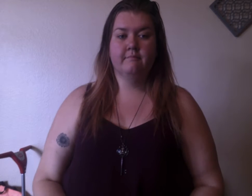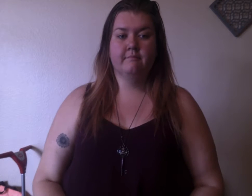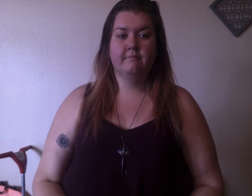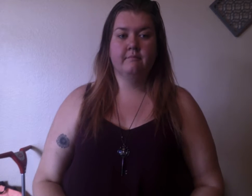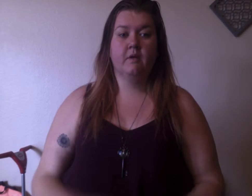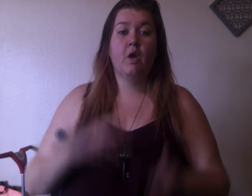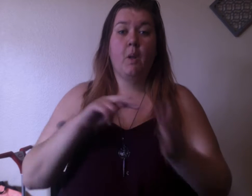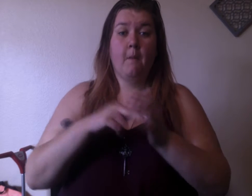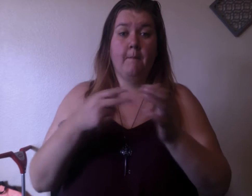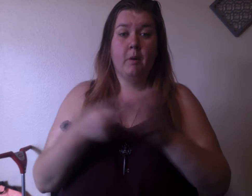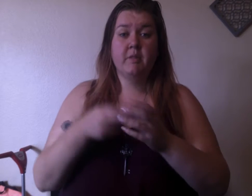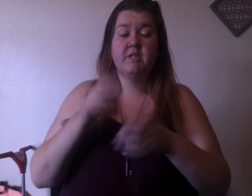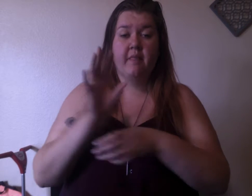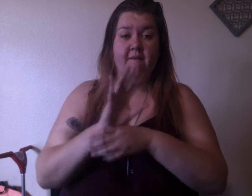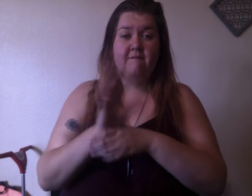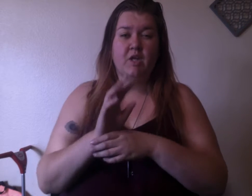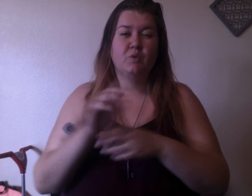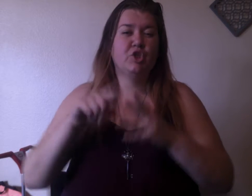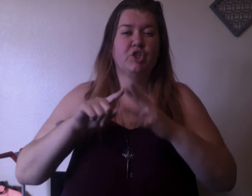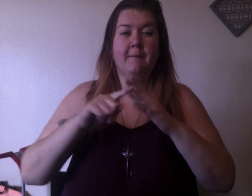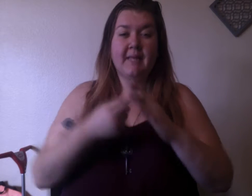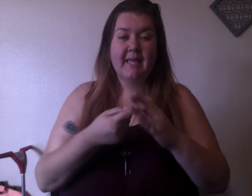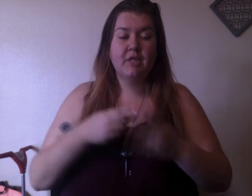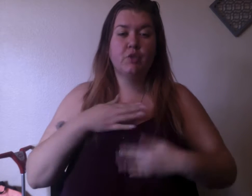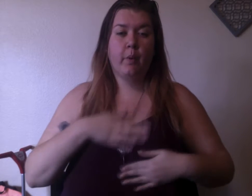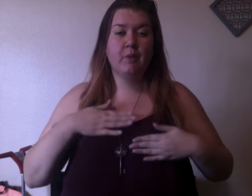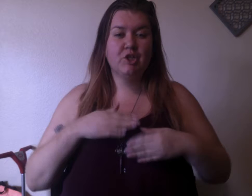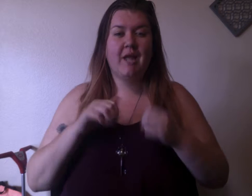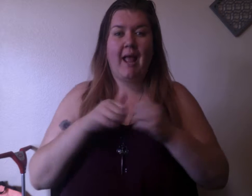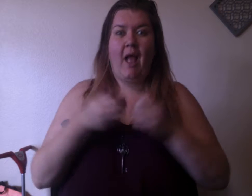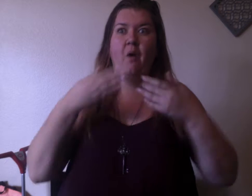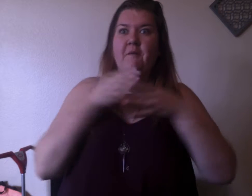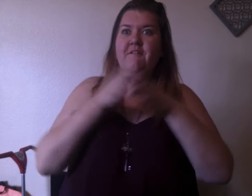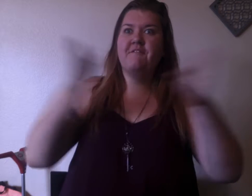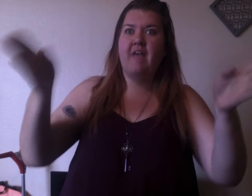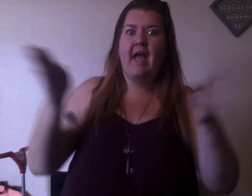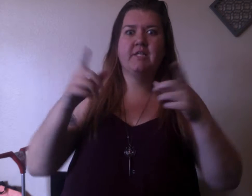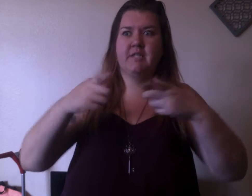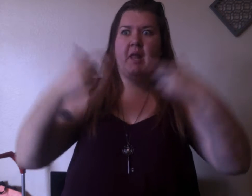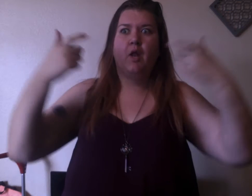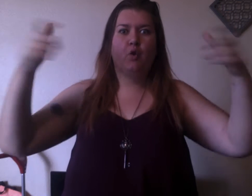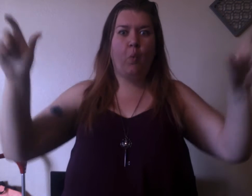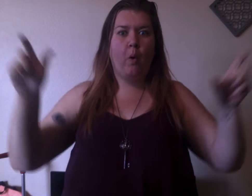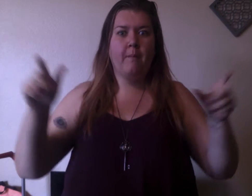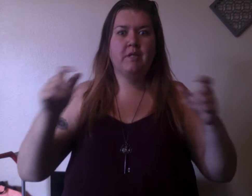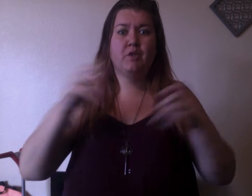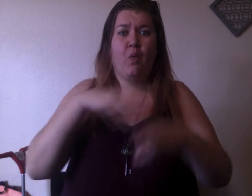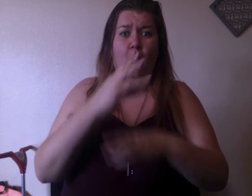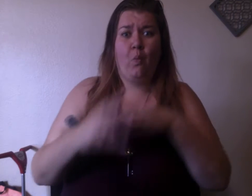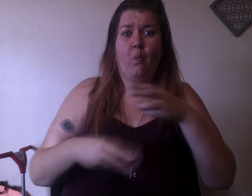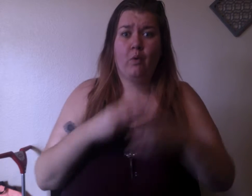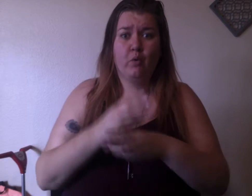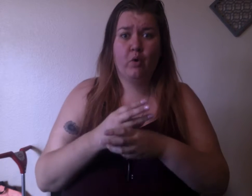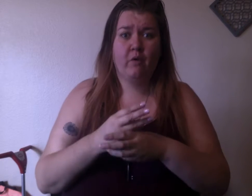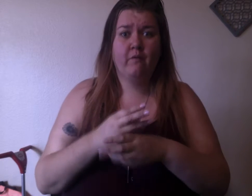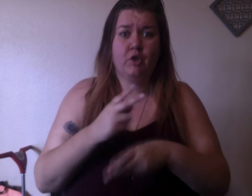purpose of this video is to just begin to appreciate how vast and enormous the universe is. And frankly, our brains really can't